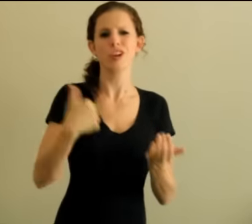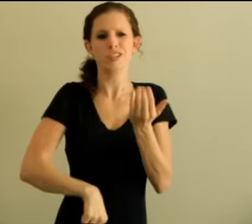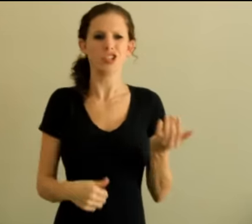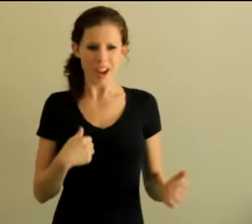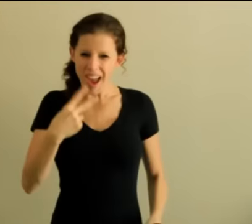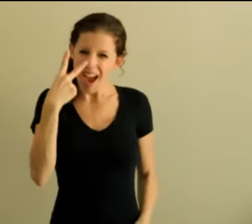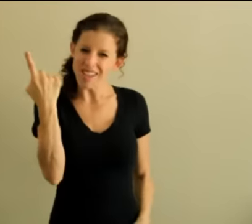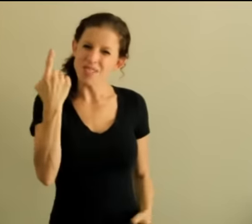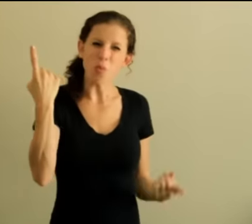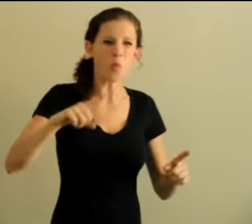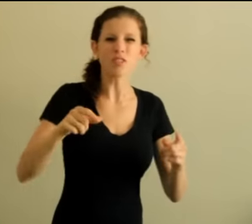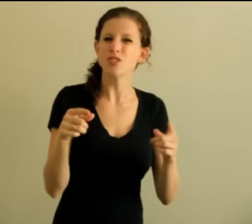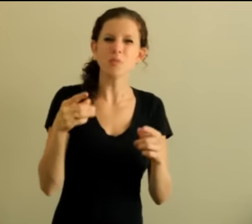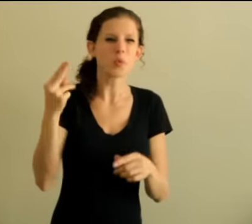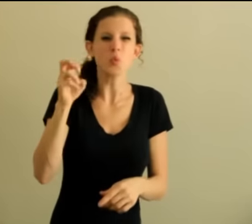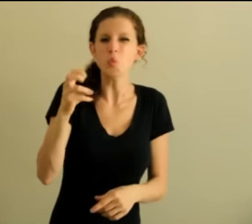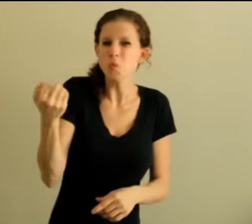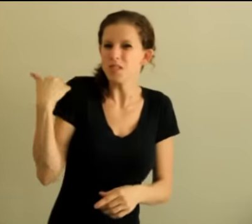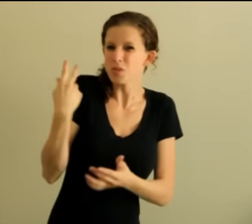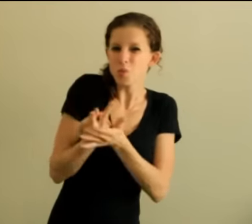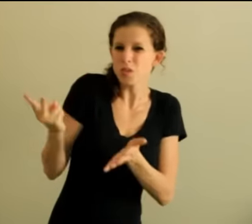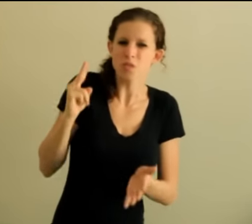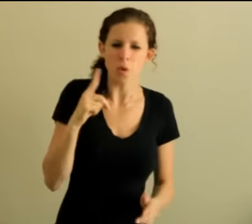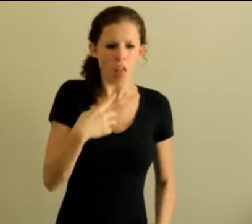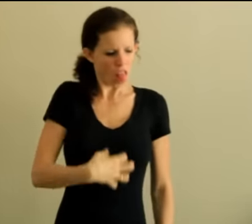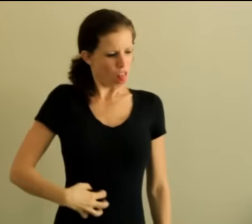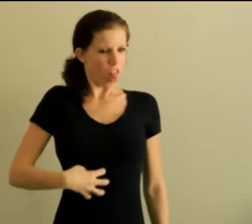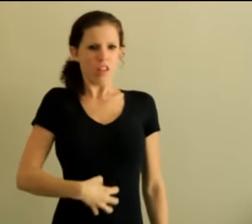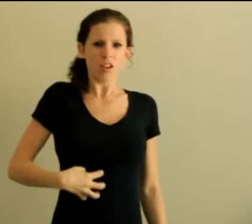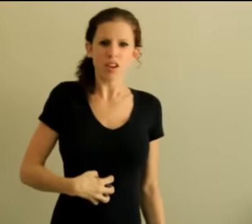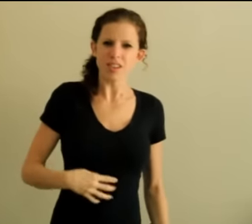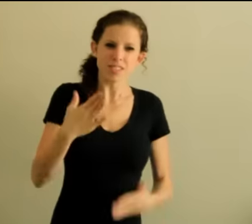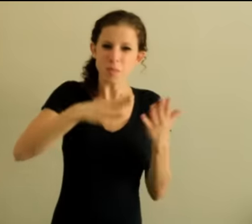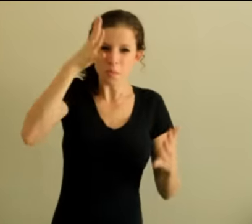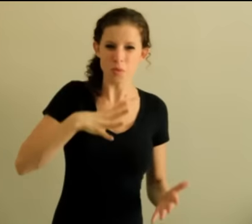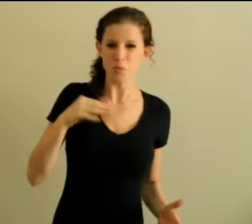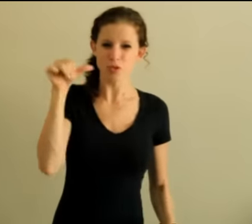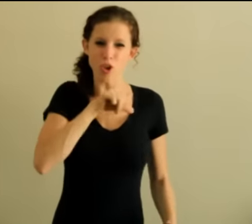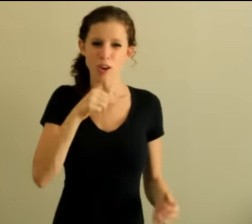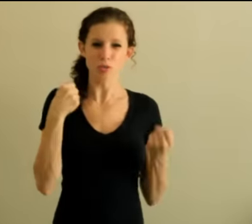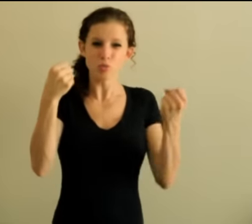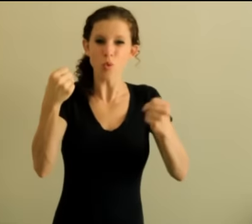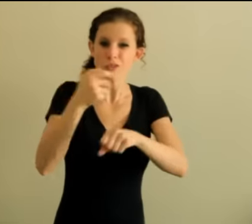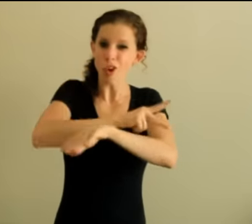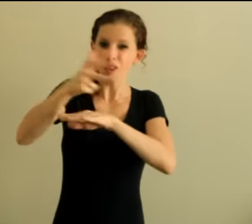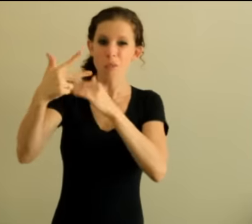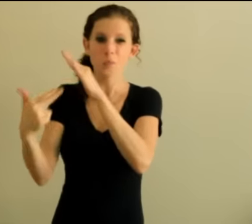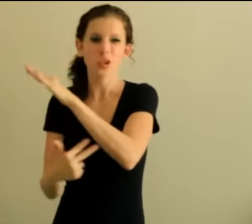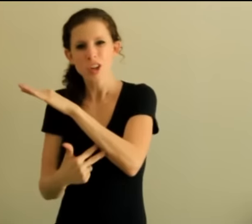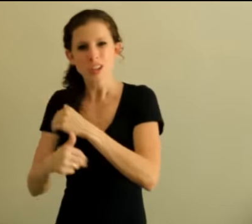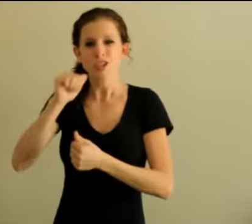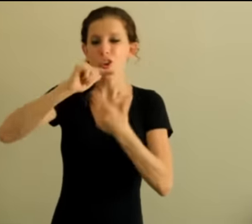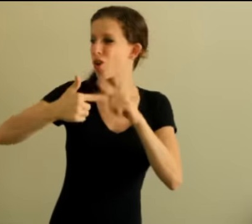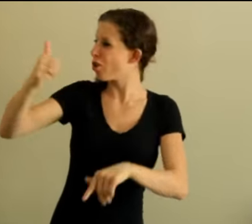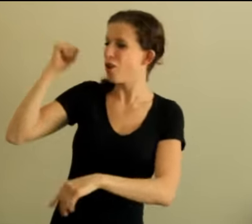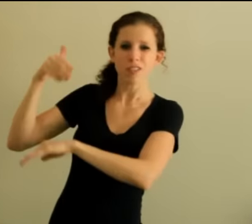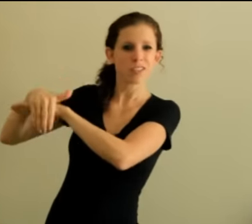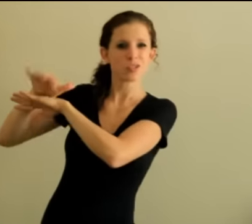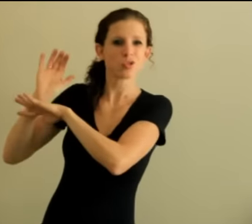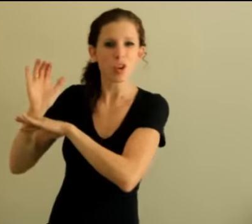some crazy shit I seen this one shit On the news A couple weeks ago That made me sick Some dude was drunk And drove his car over a bridge And had his girlfriend In